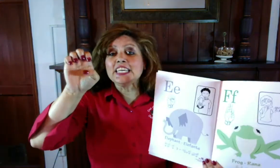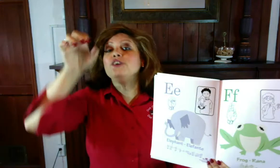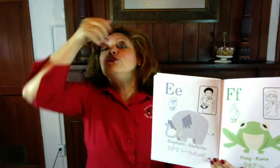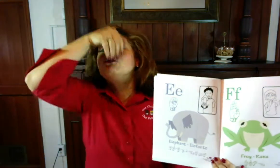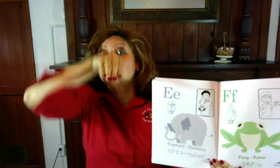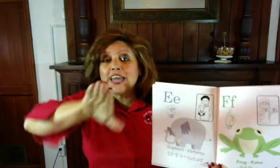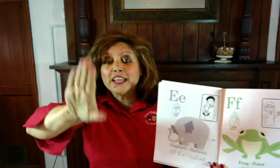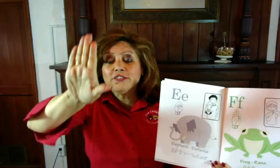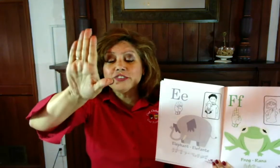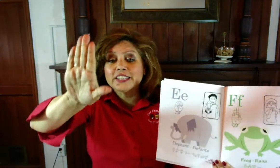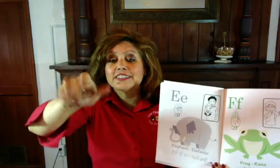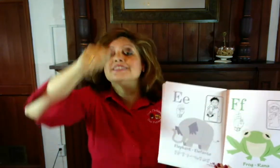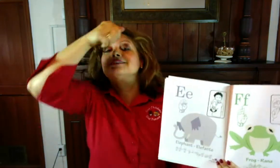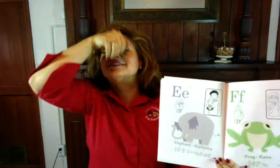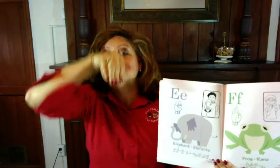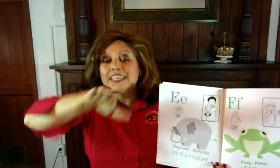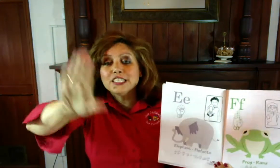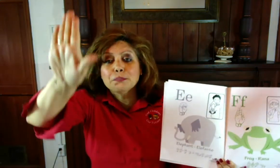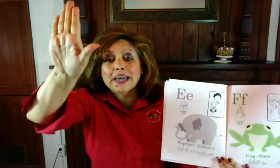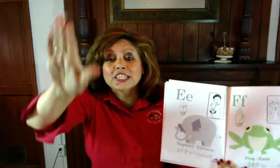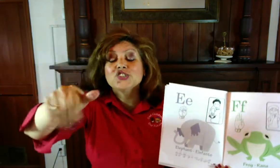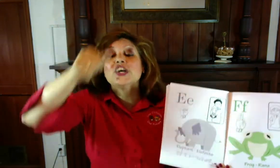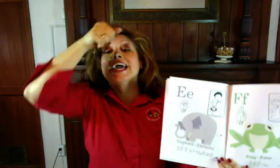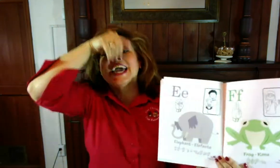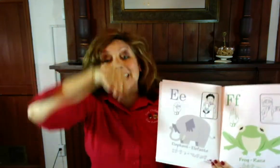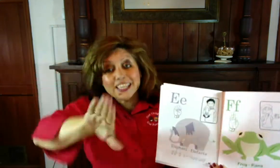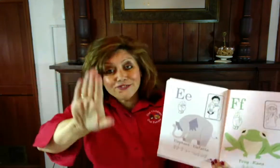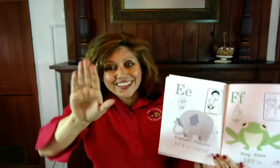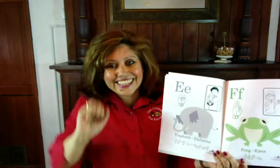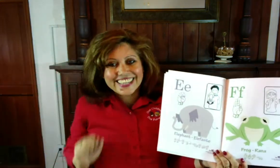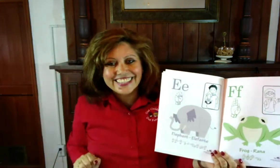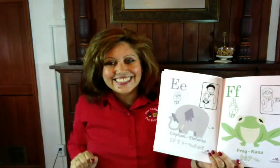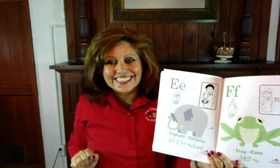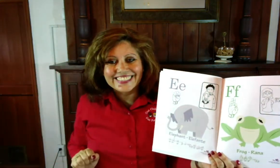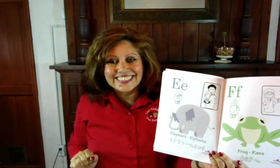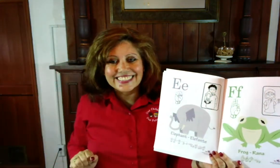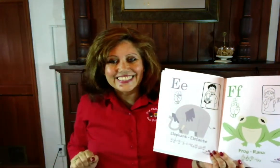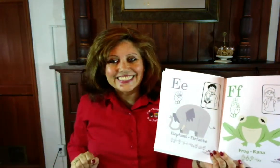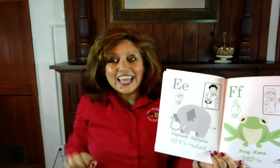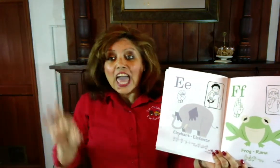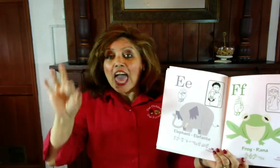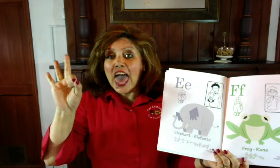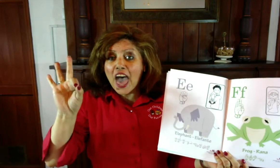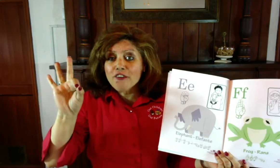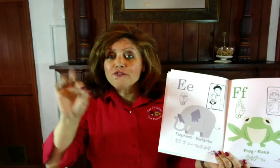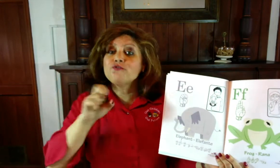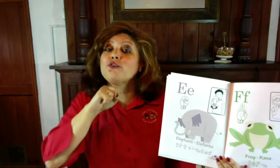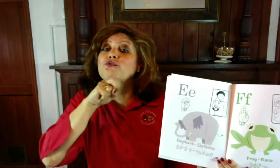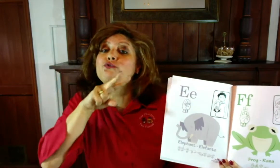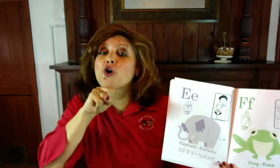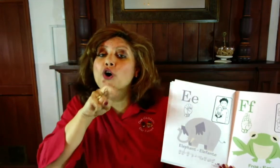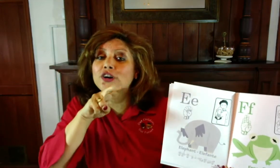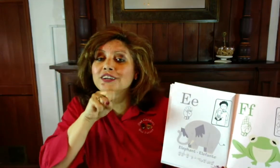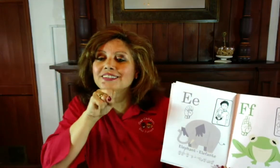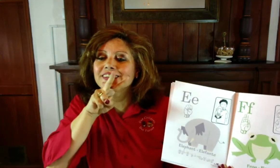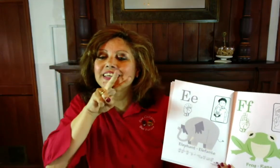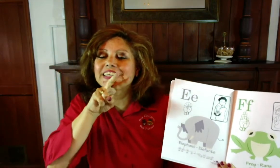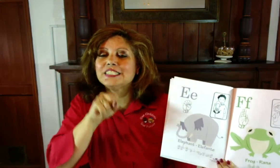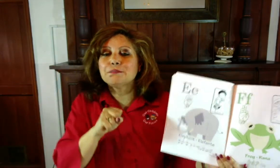E for elephant, in Spanish elefante. F for frog, in